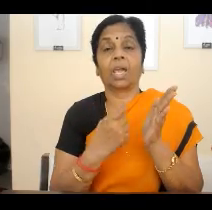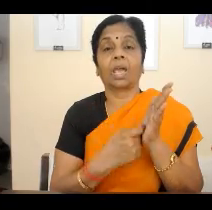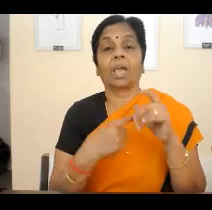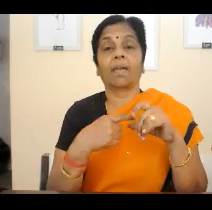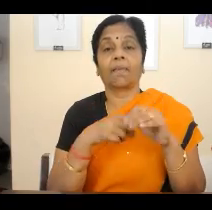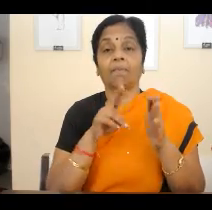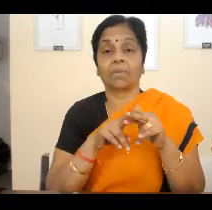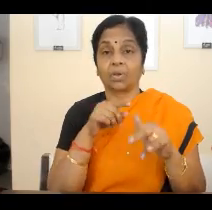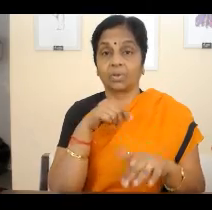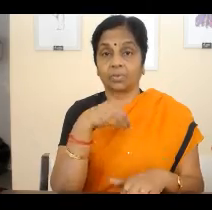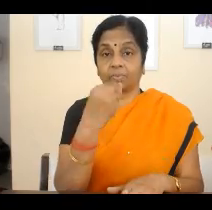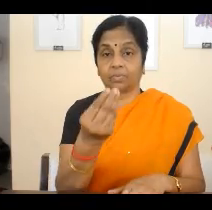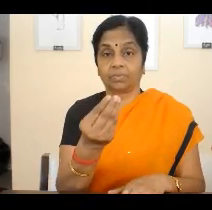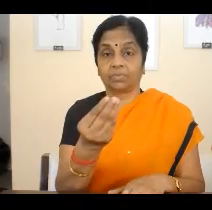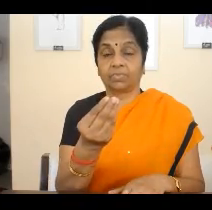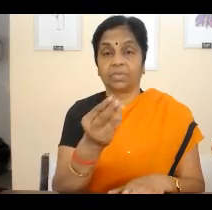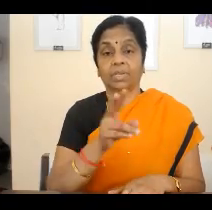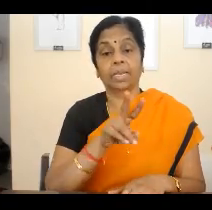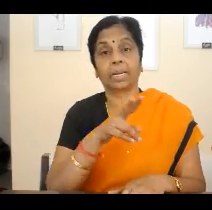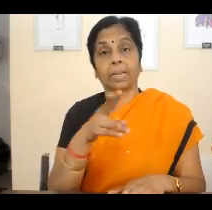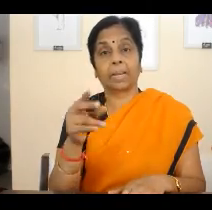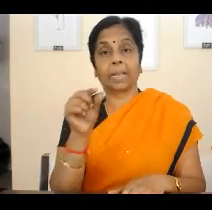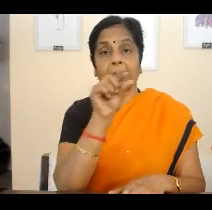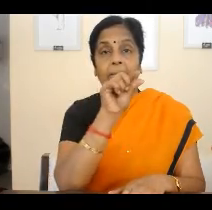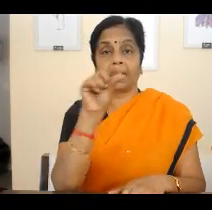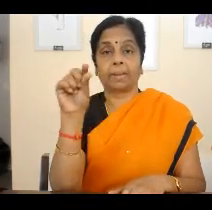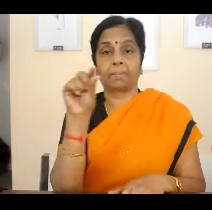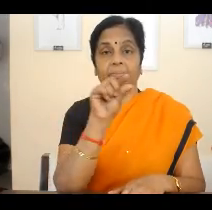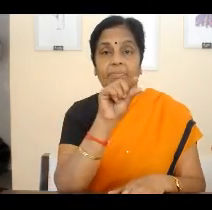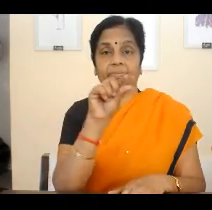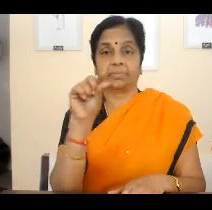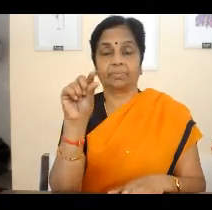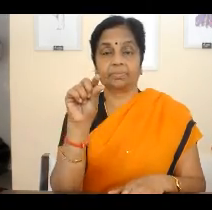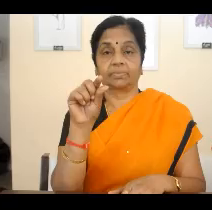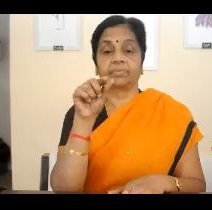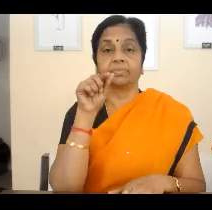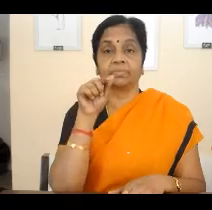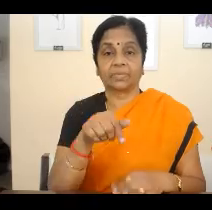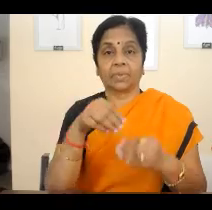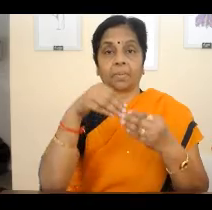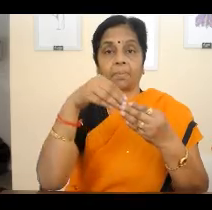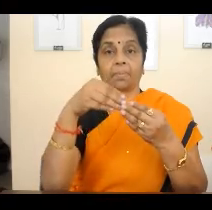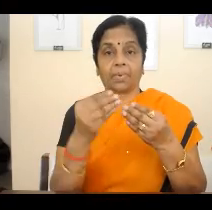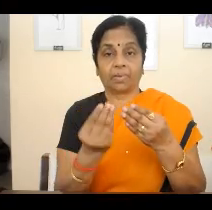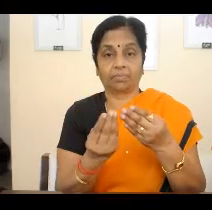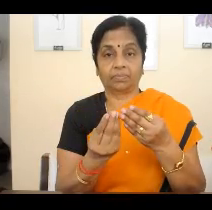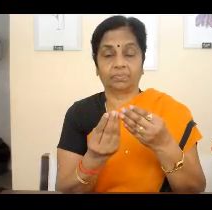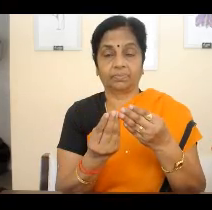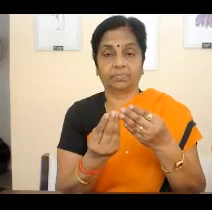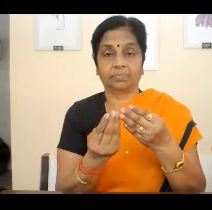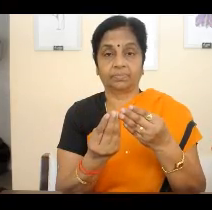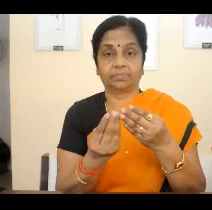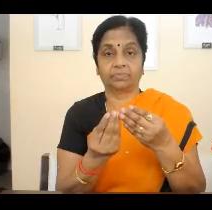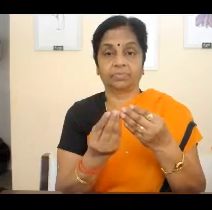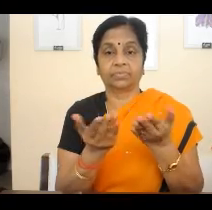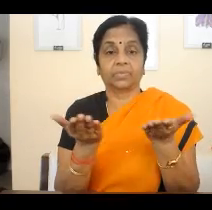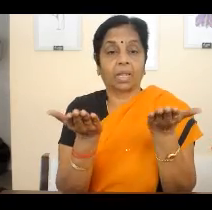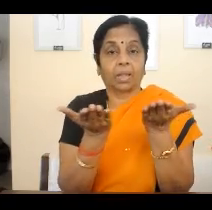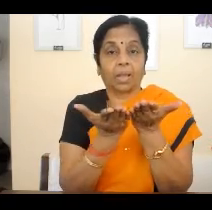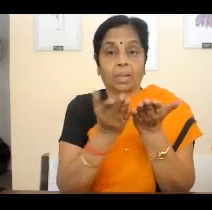by a different name in this bill compared to 1995